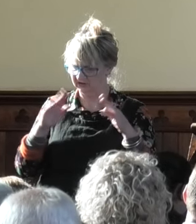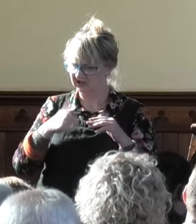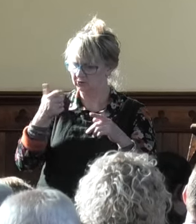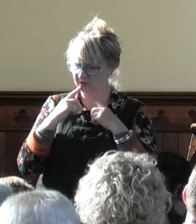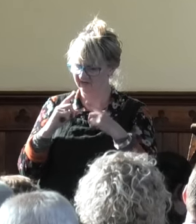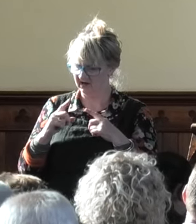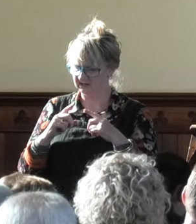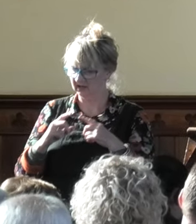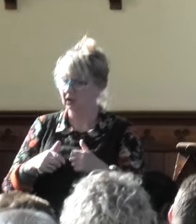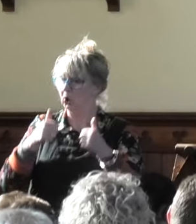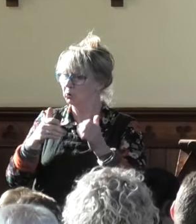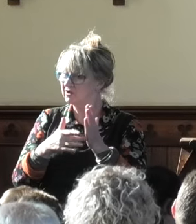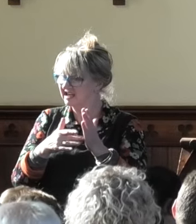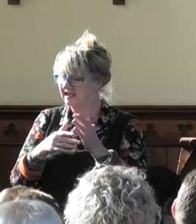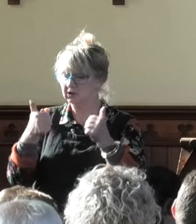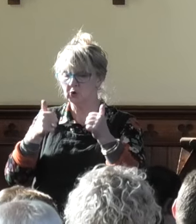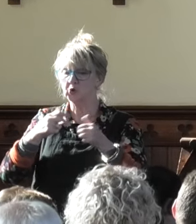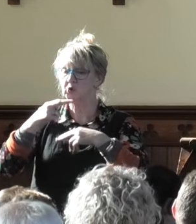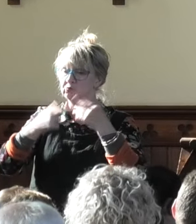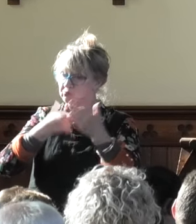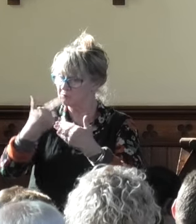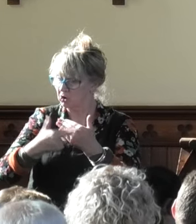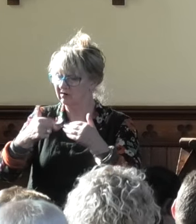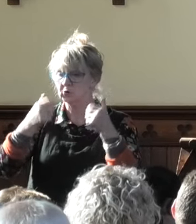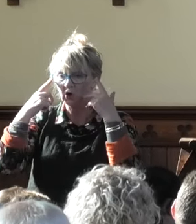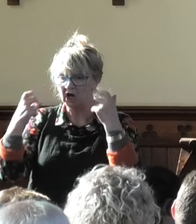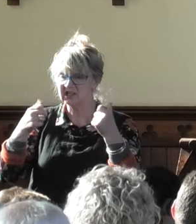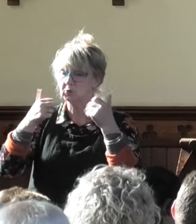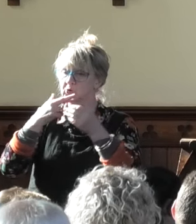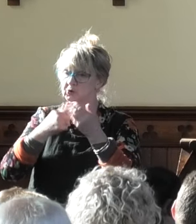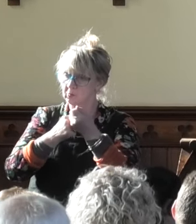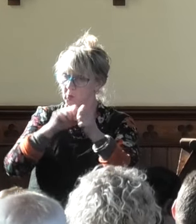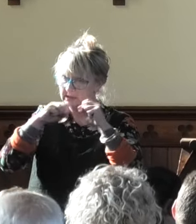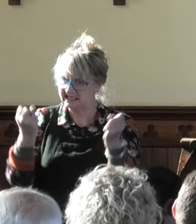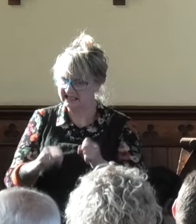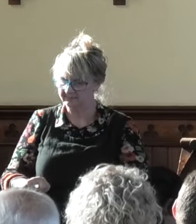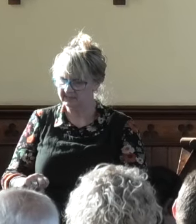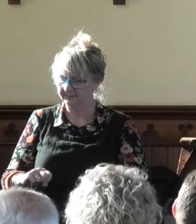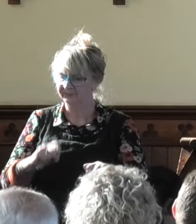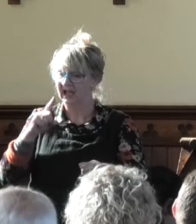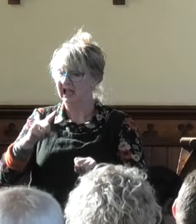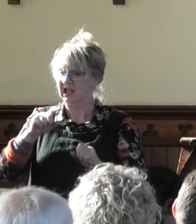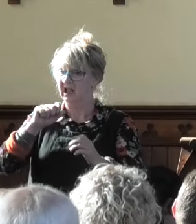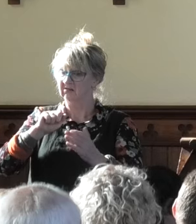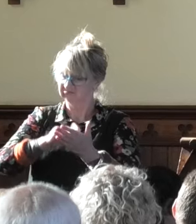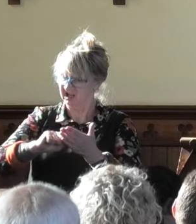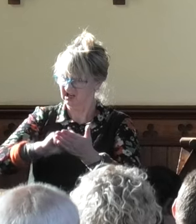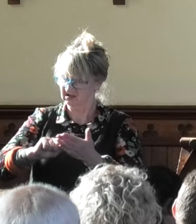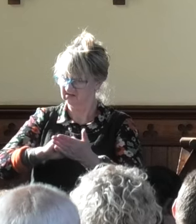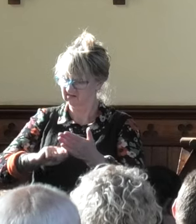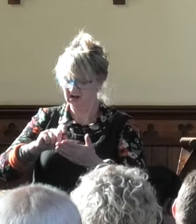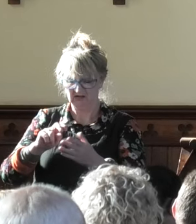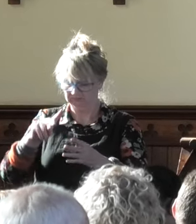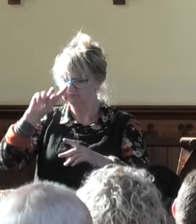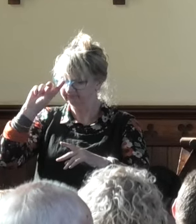advice, good techniques, good programs, good ideas, and good support systems. These drive us deeper into ourselves